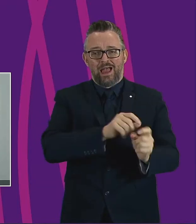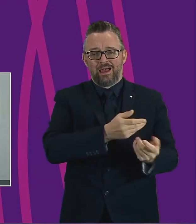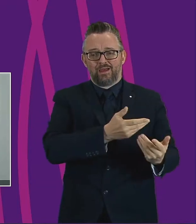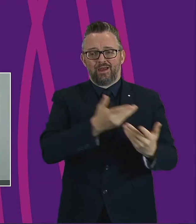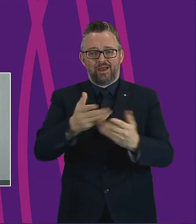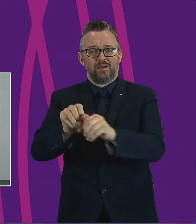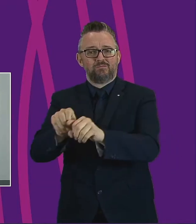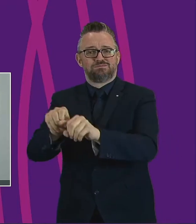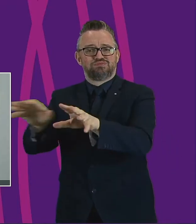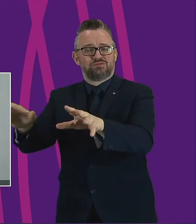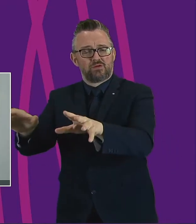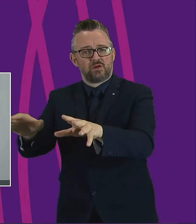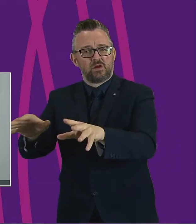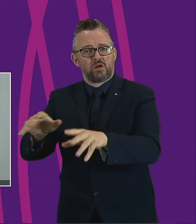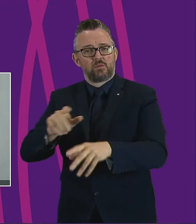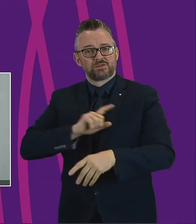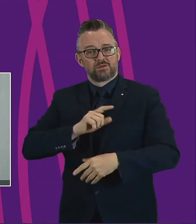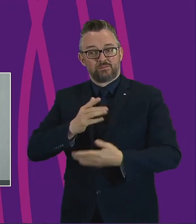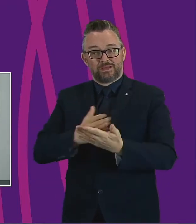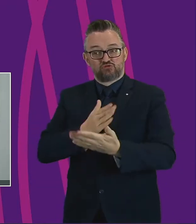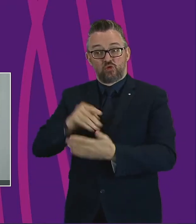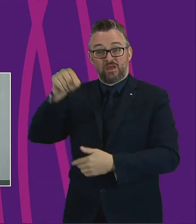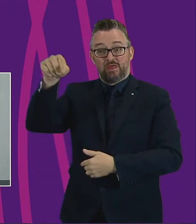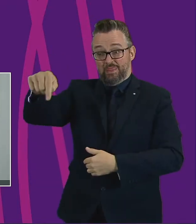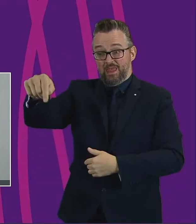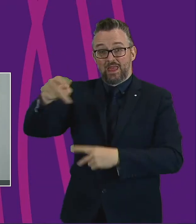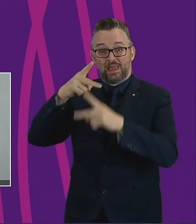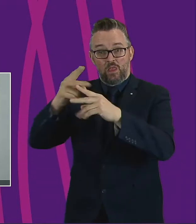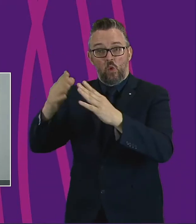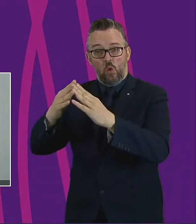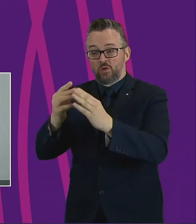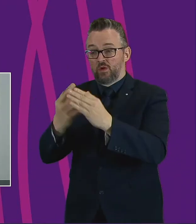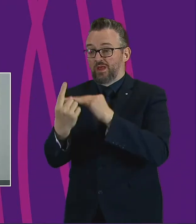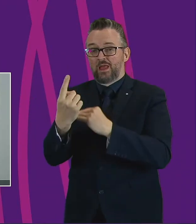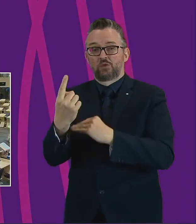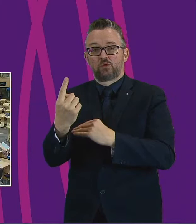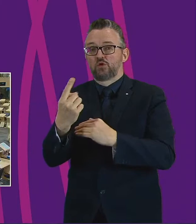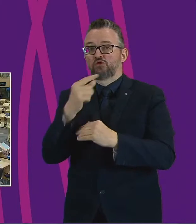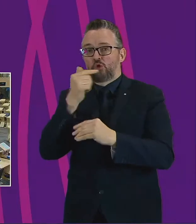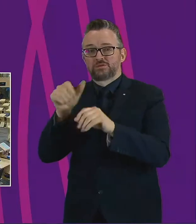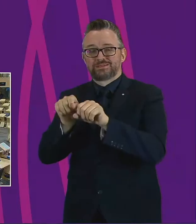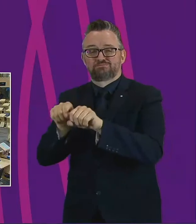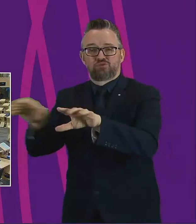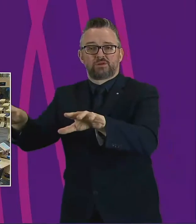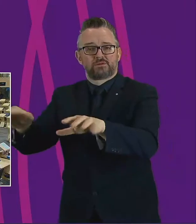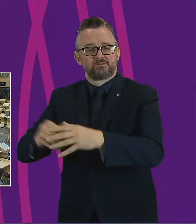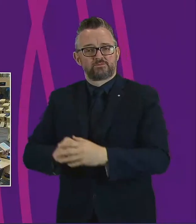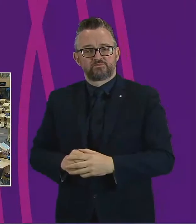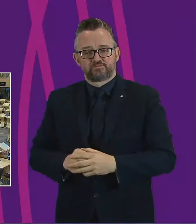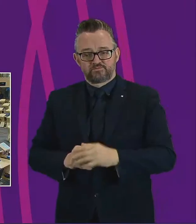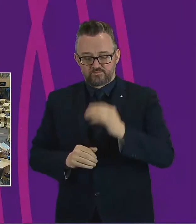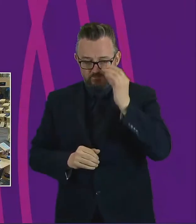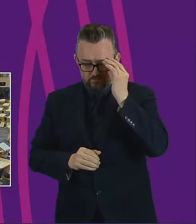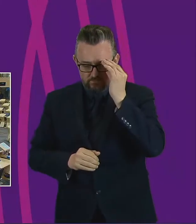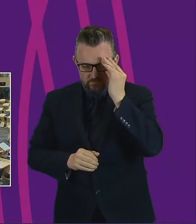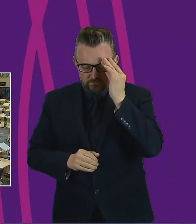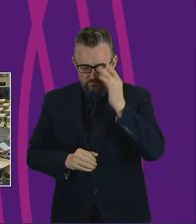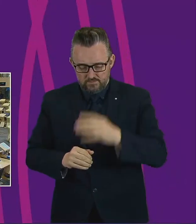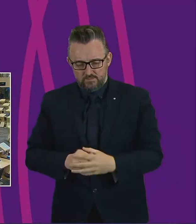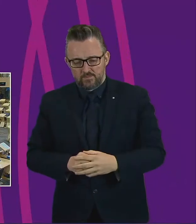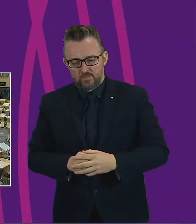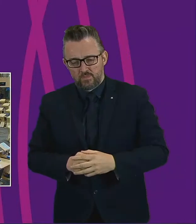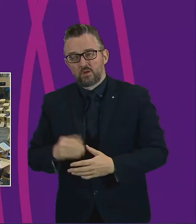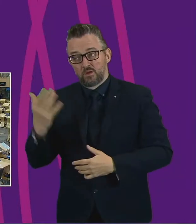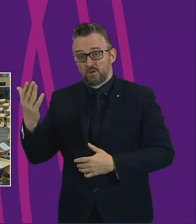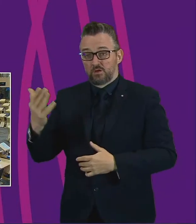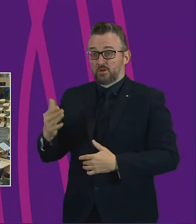be taken to isolate them and stop the further spread of the virus? Jean Freeman. So, as Ms